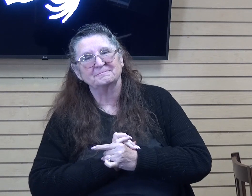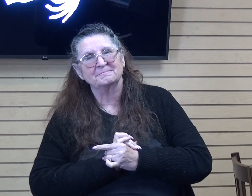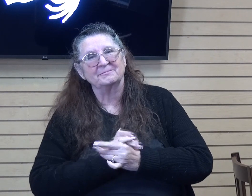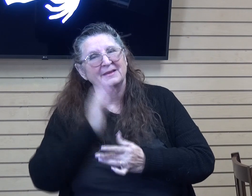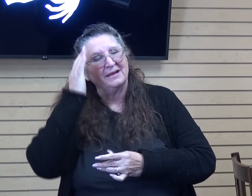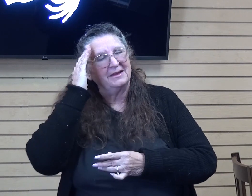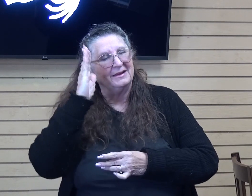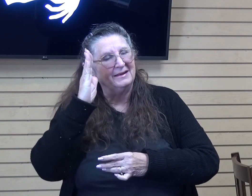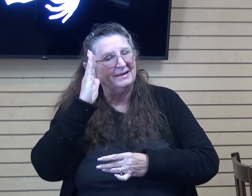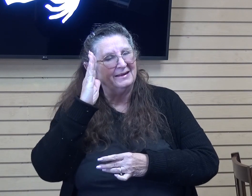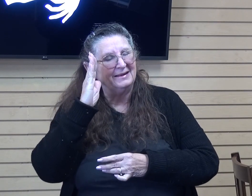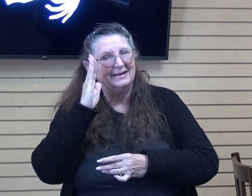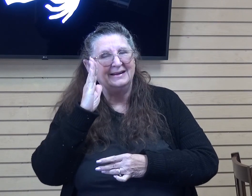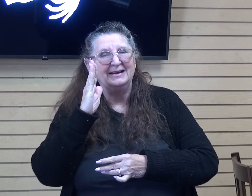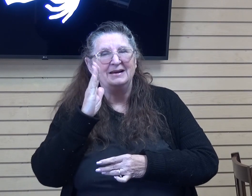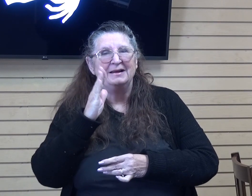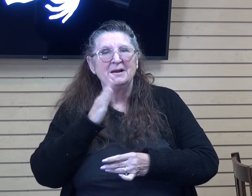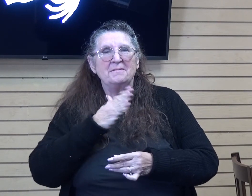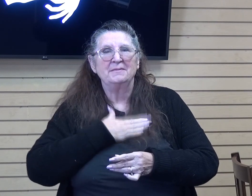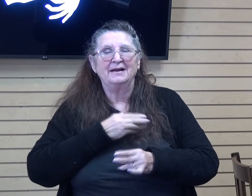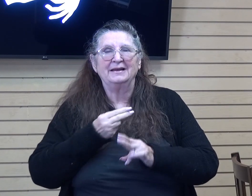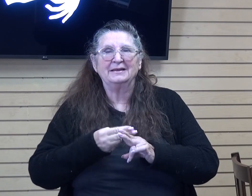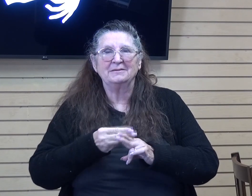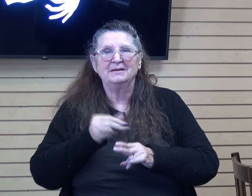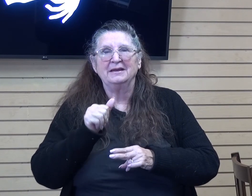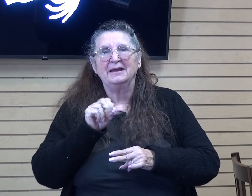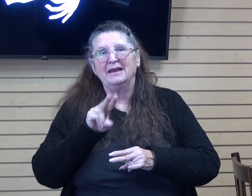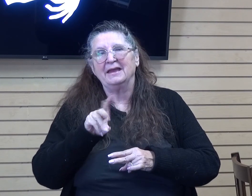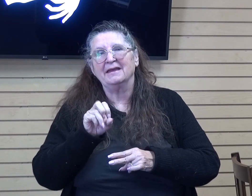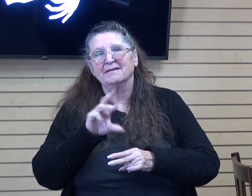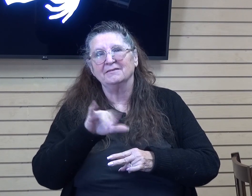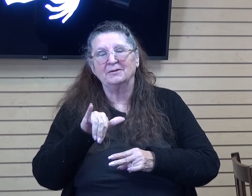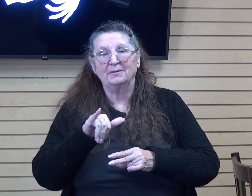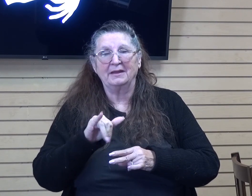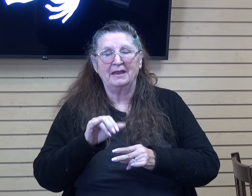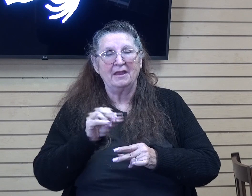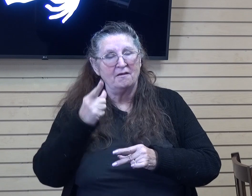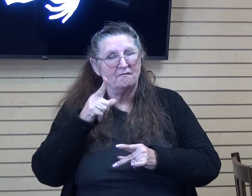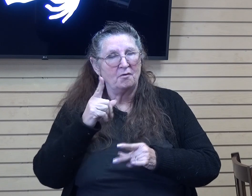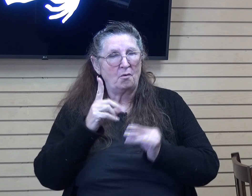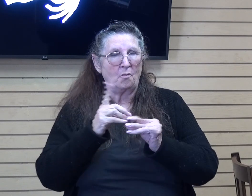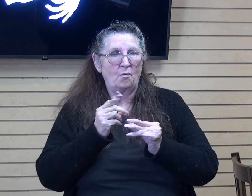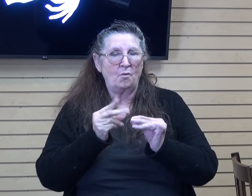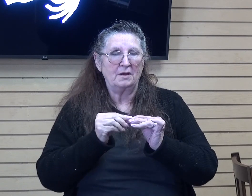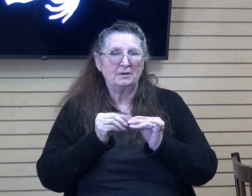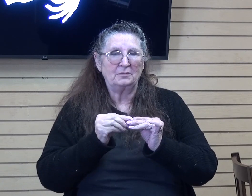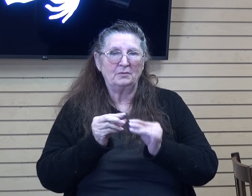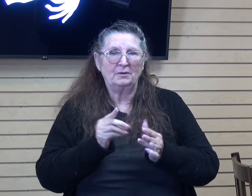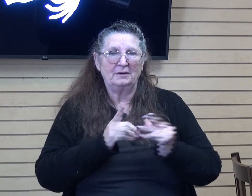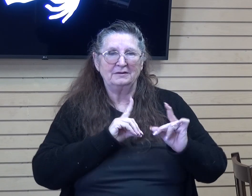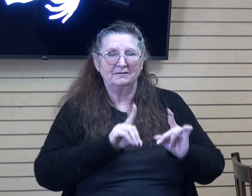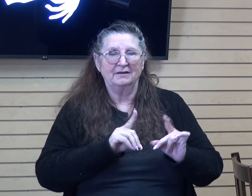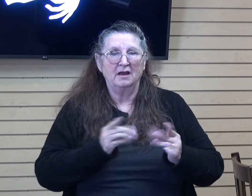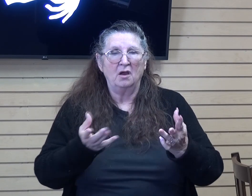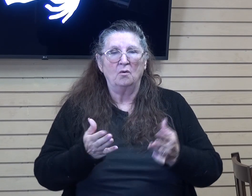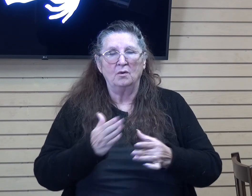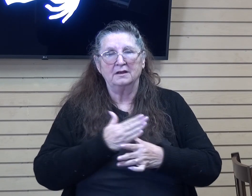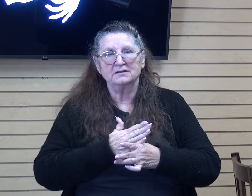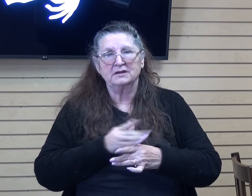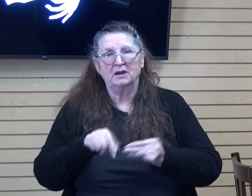Hi CCH family, it's Avery and I'm back for another Devo. So today I just wanted to share a bit about just being different